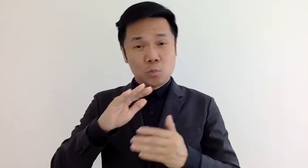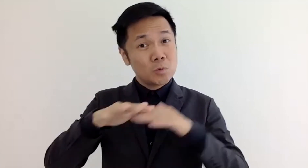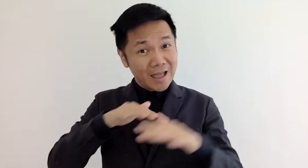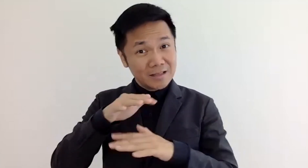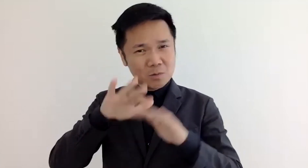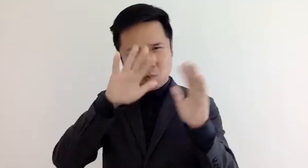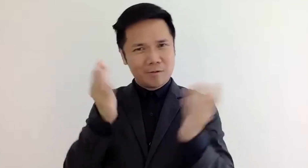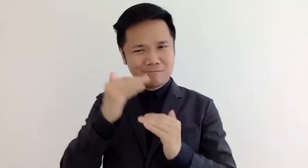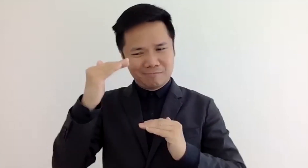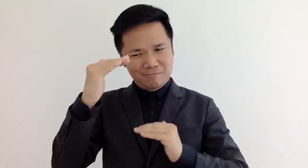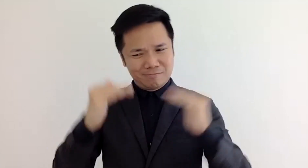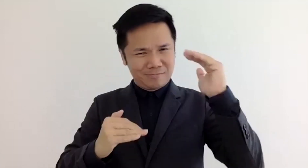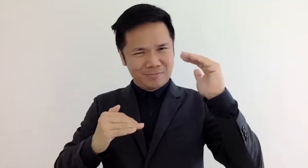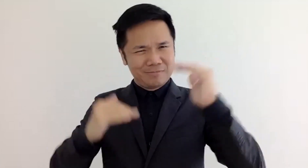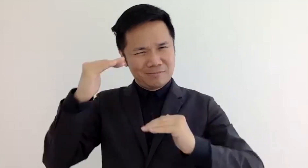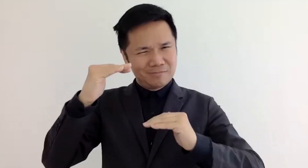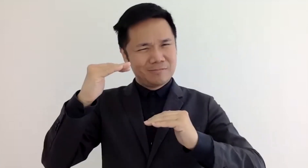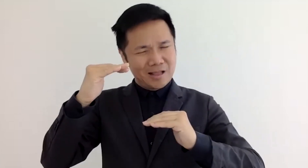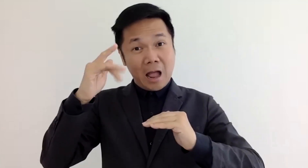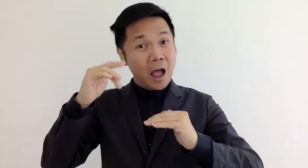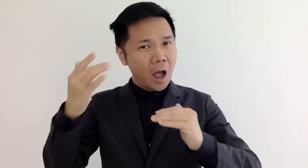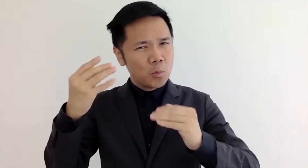Absolutely, absolutely. Thank you.